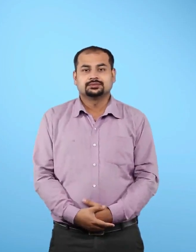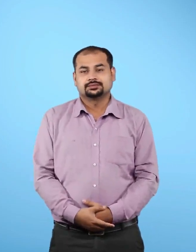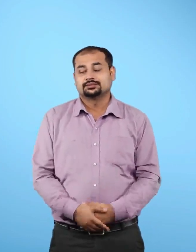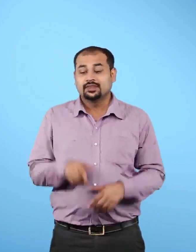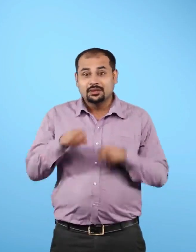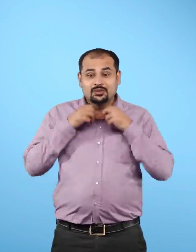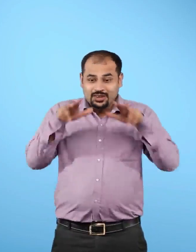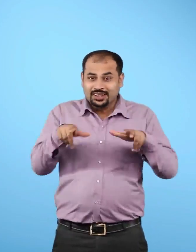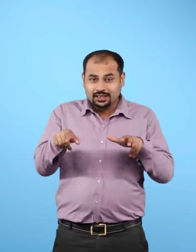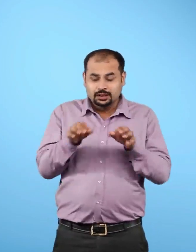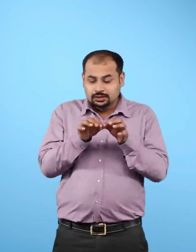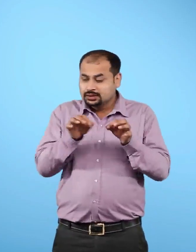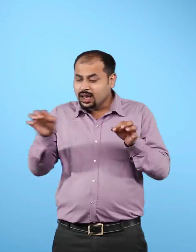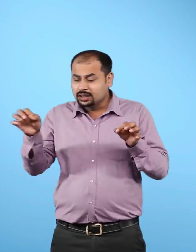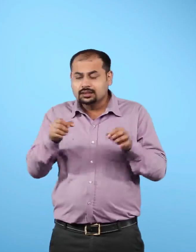It is as long as